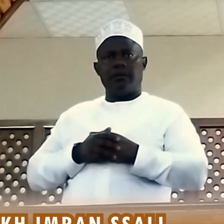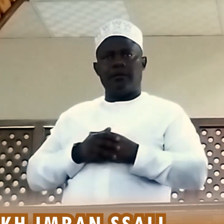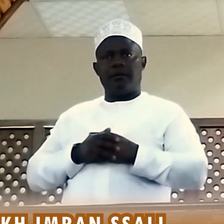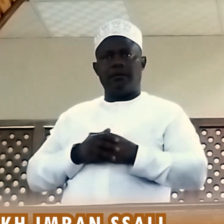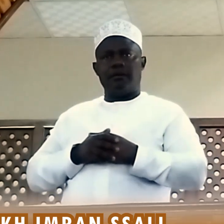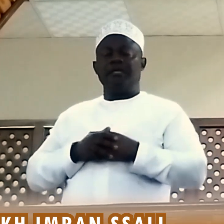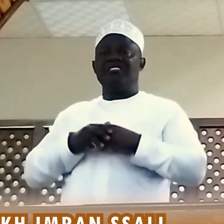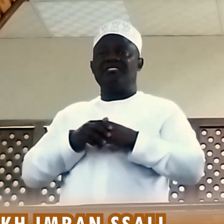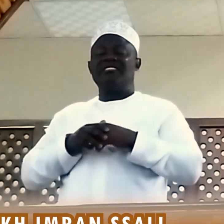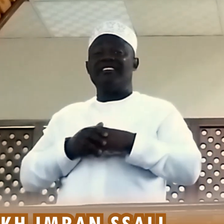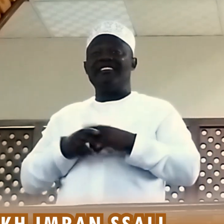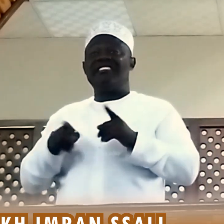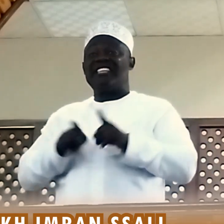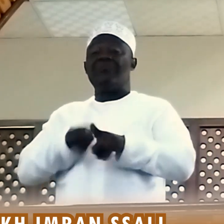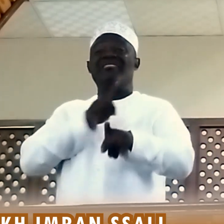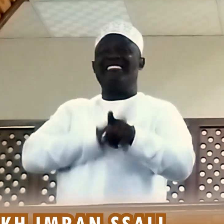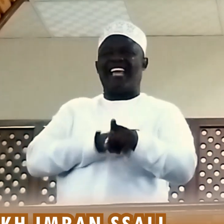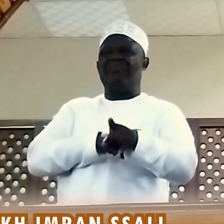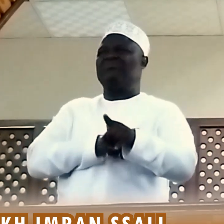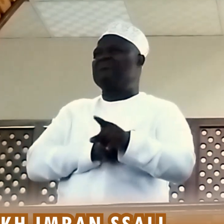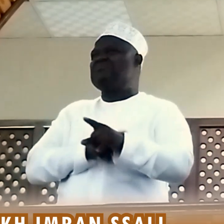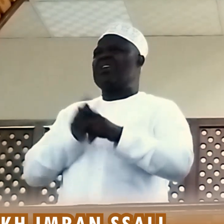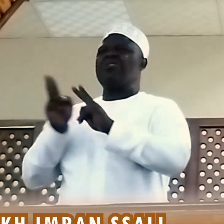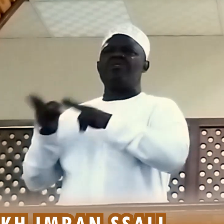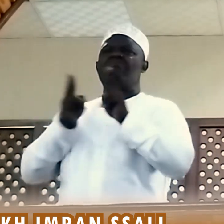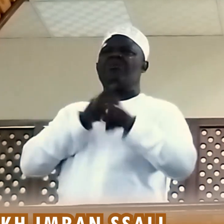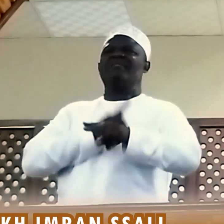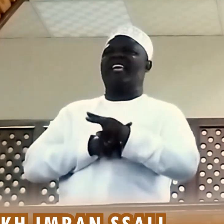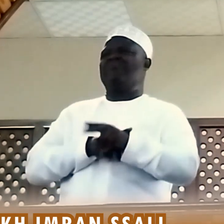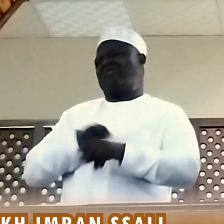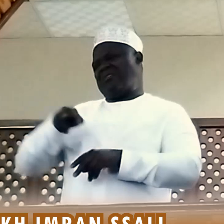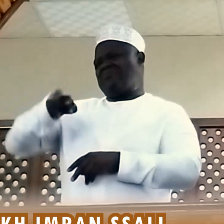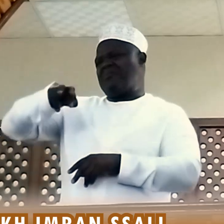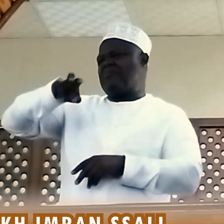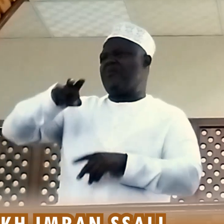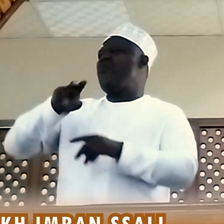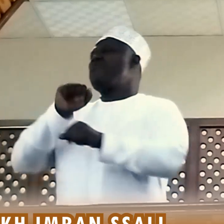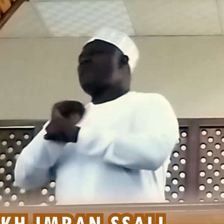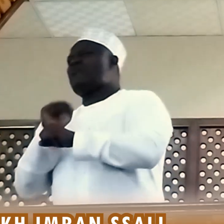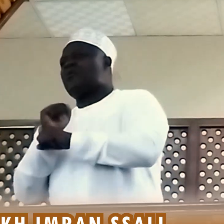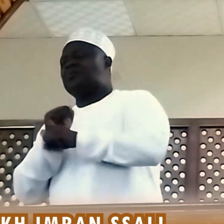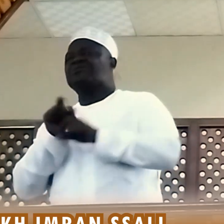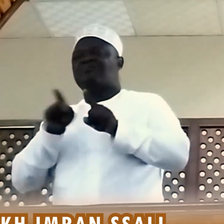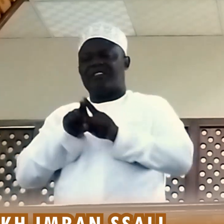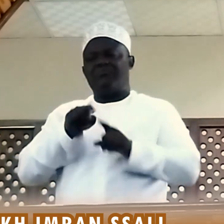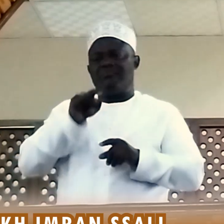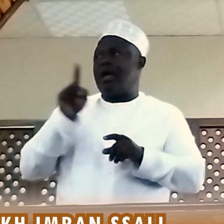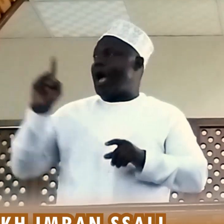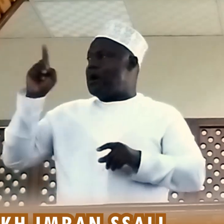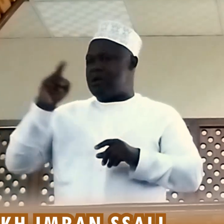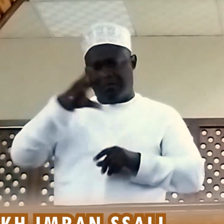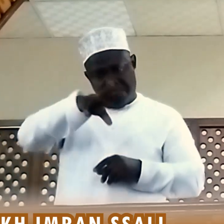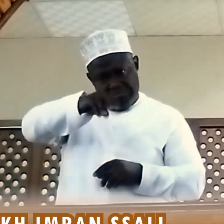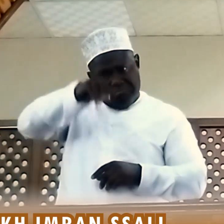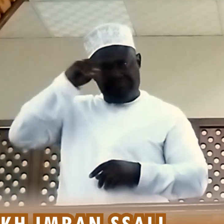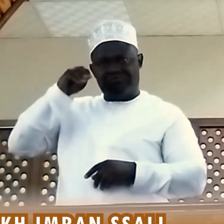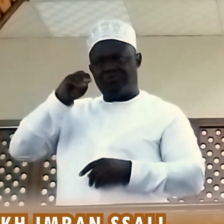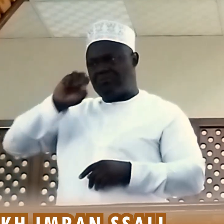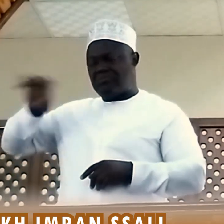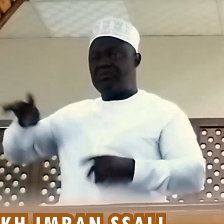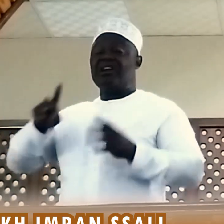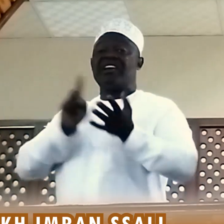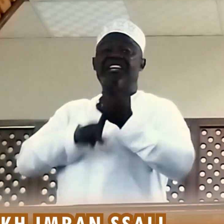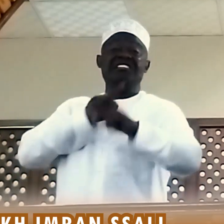ne mu biseera bye ebya bulijjo nga bwakola emirimu gye atambulamu. Allah jamu ebiseera n'oba